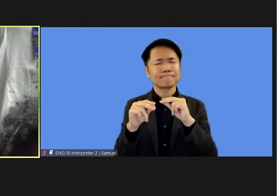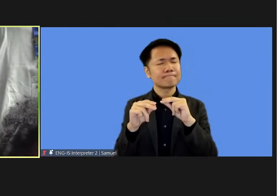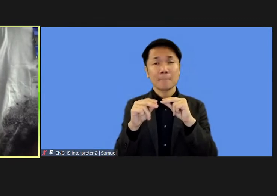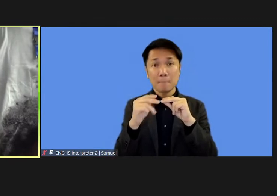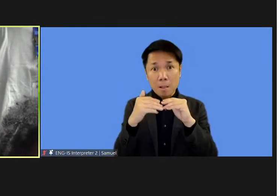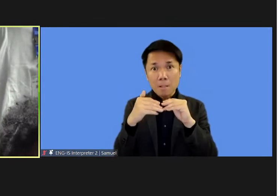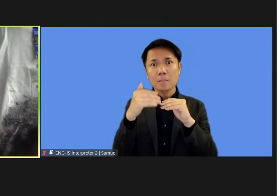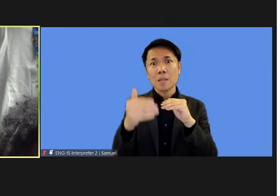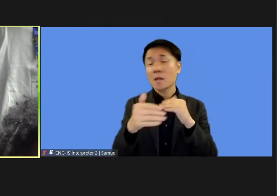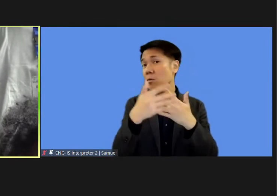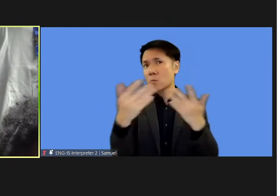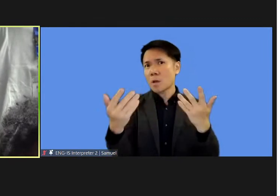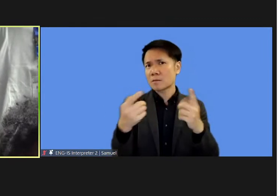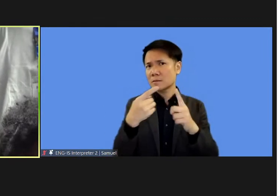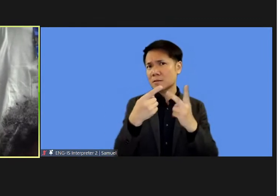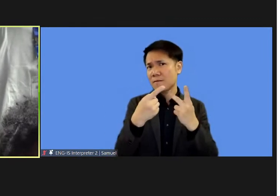funding